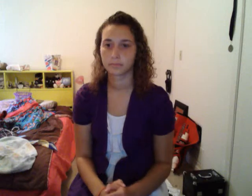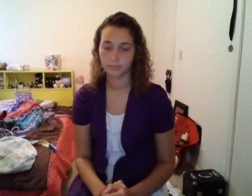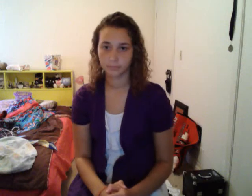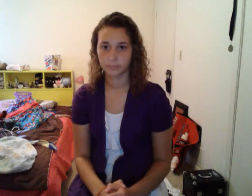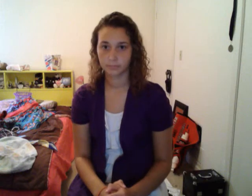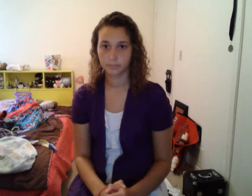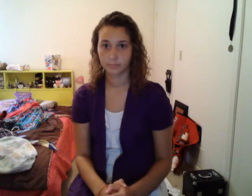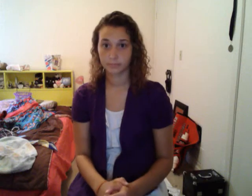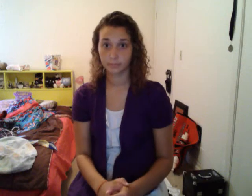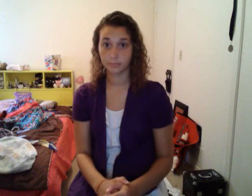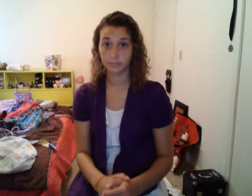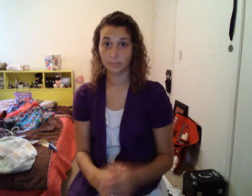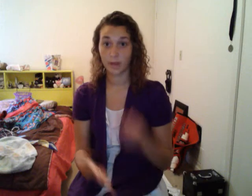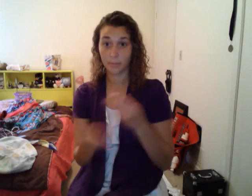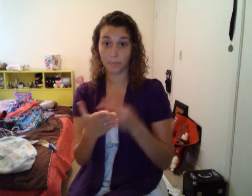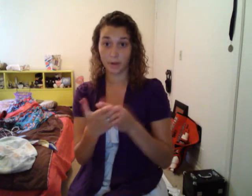Funding for this program is provided by.